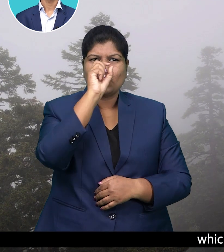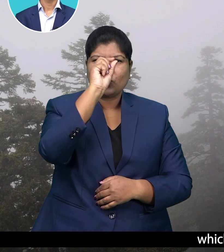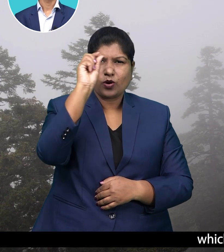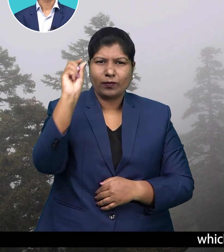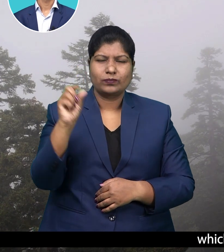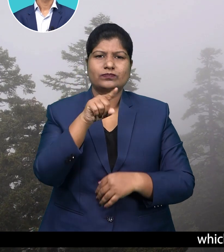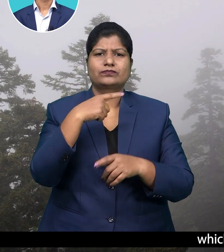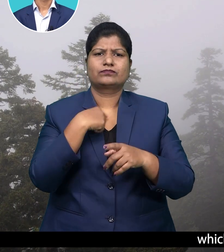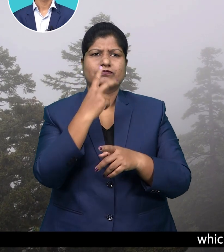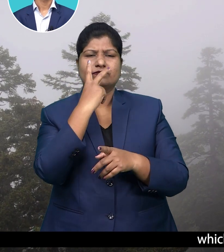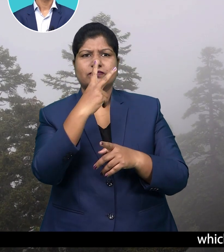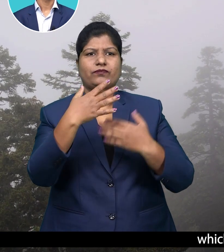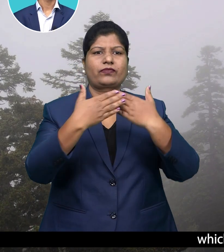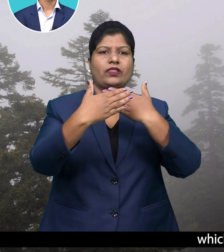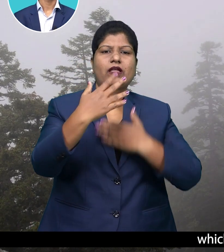visibility.